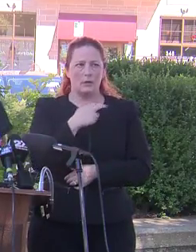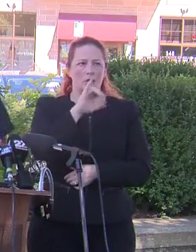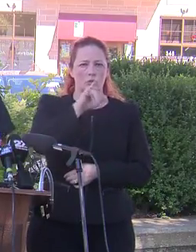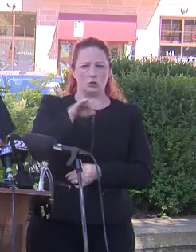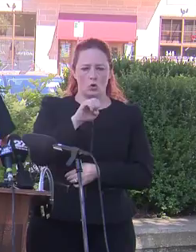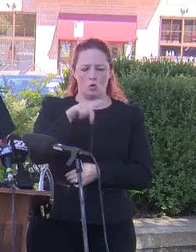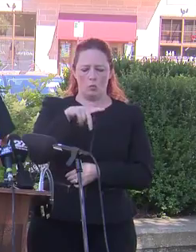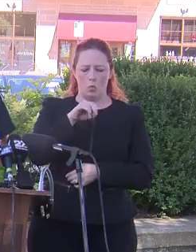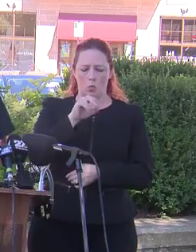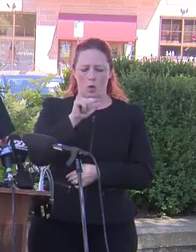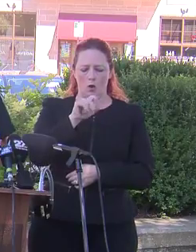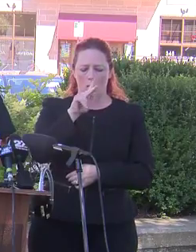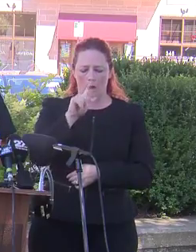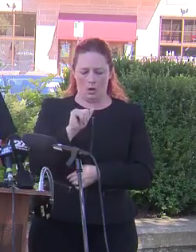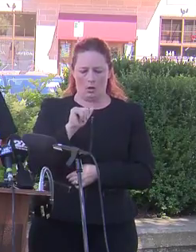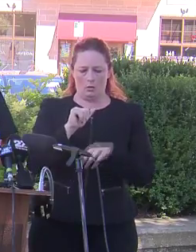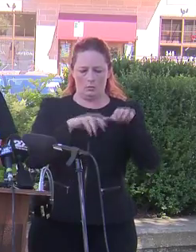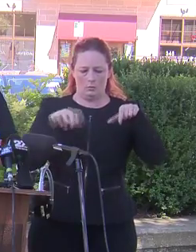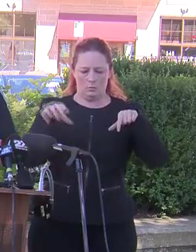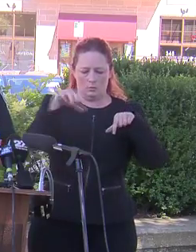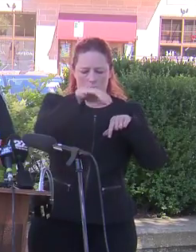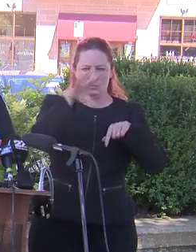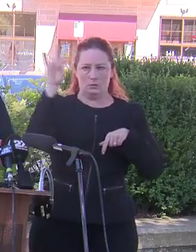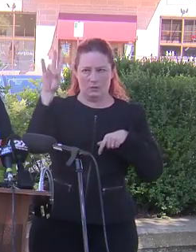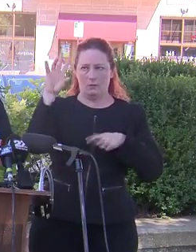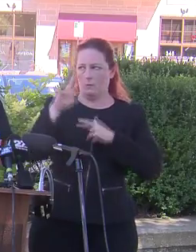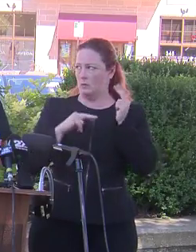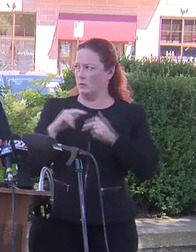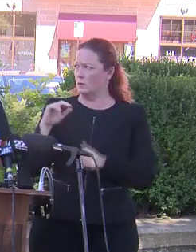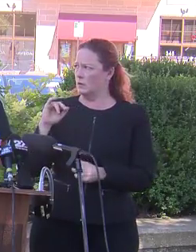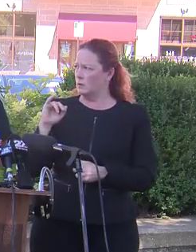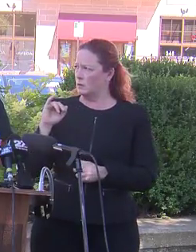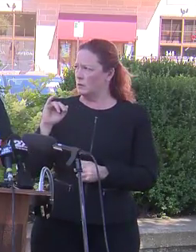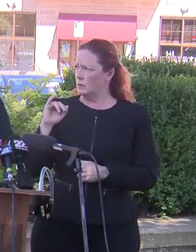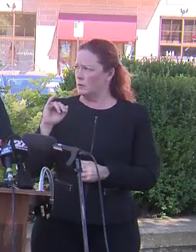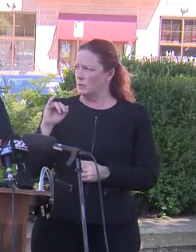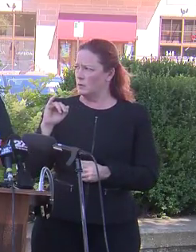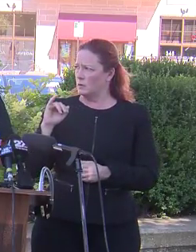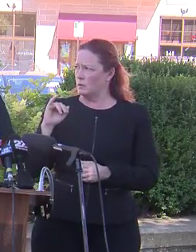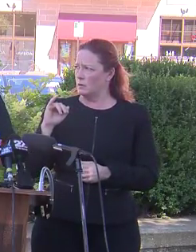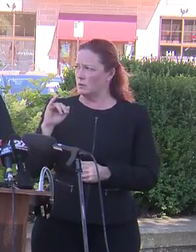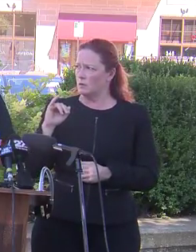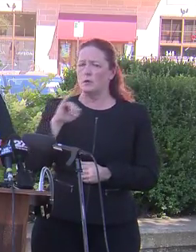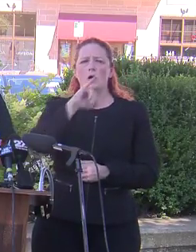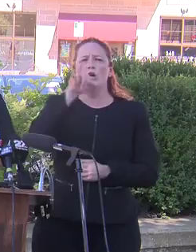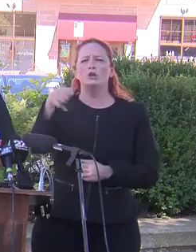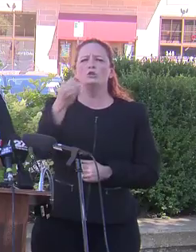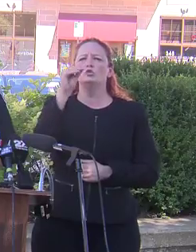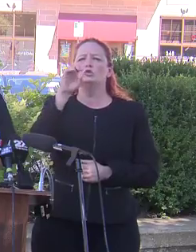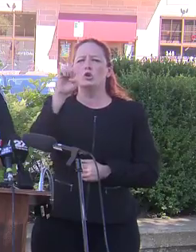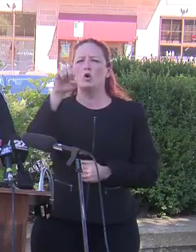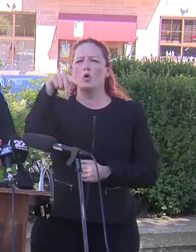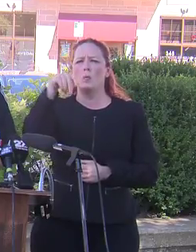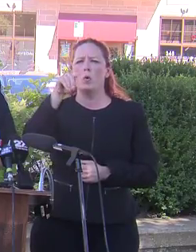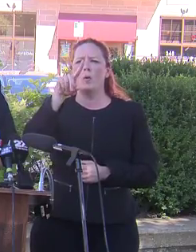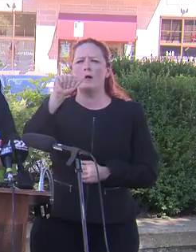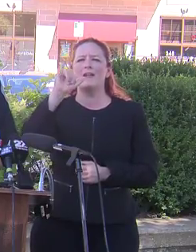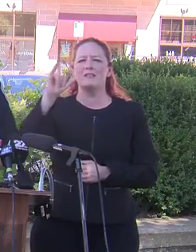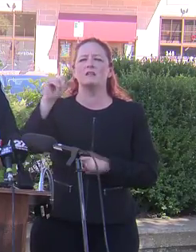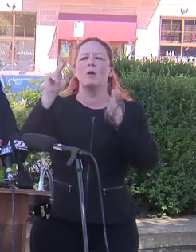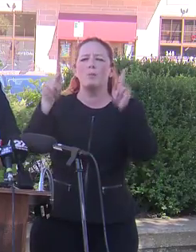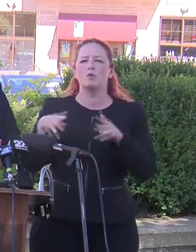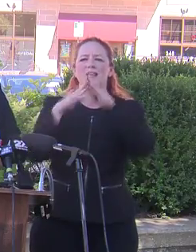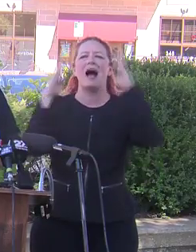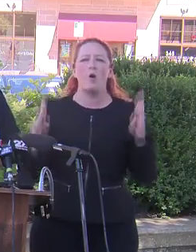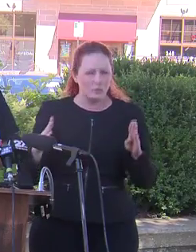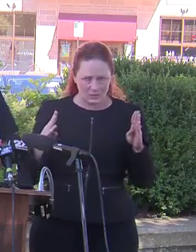Pawalka. So that would be 7 on my account. You owned a single-family home, I believe, next to Harriman's Water Tower Chop House. So it wasn't a business. It